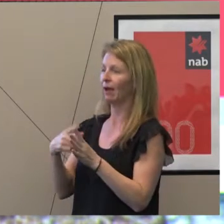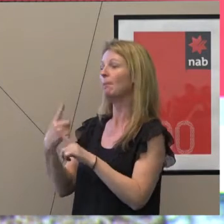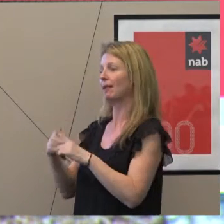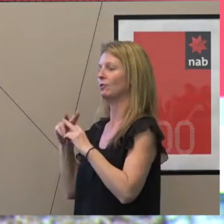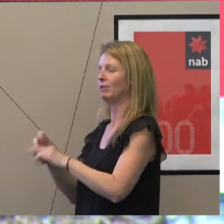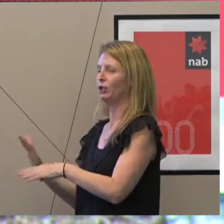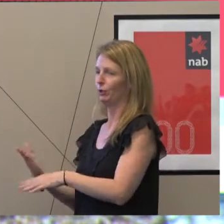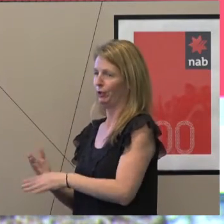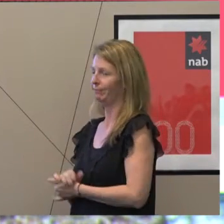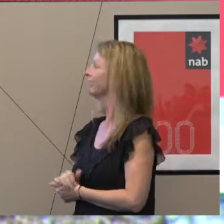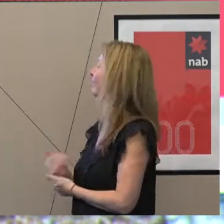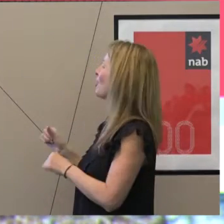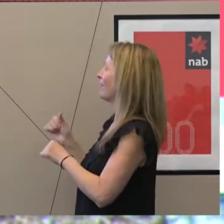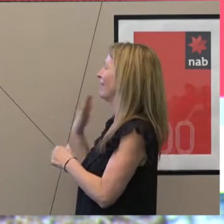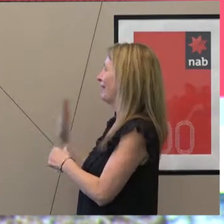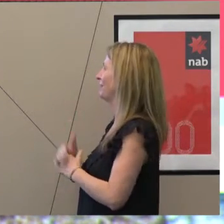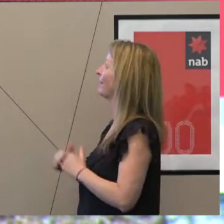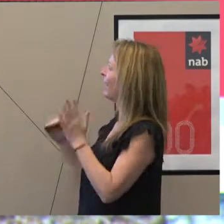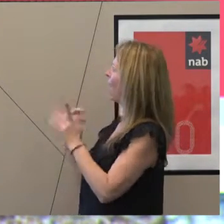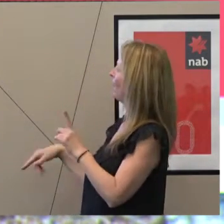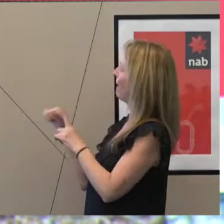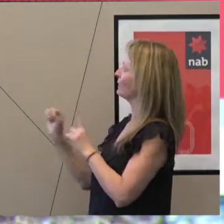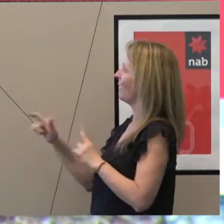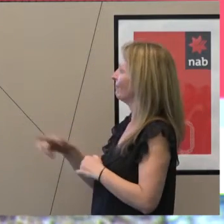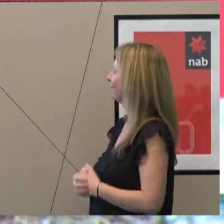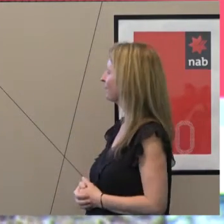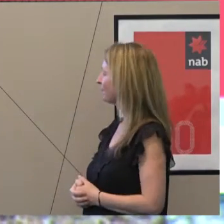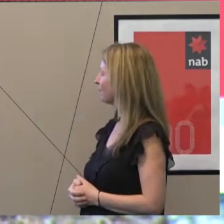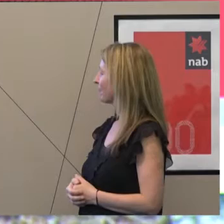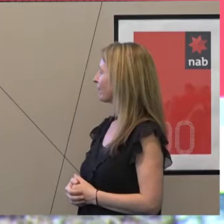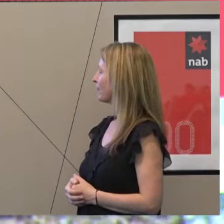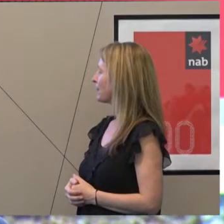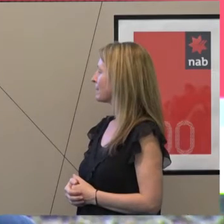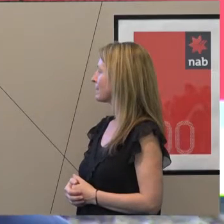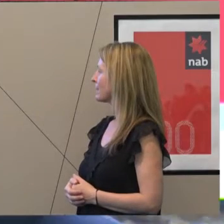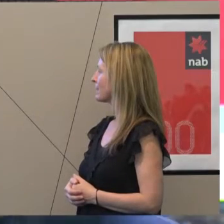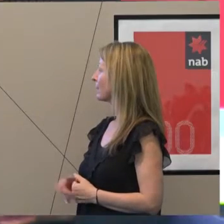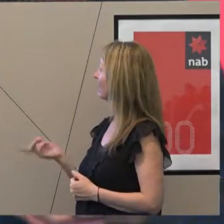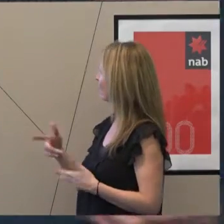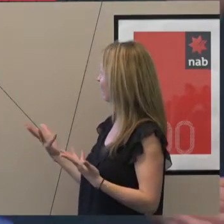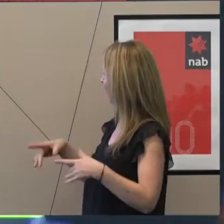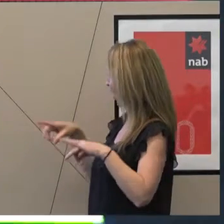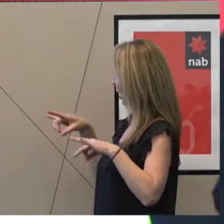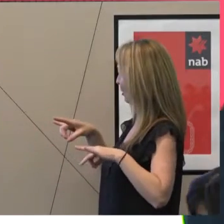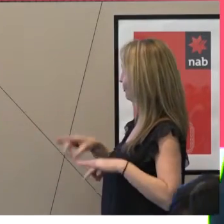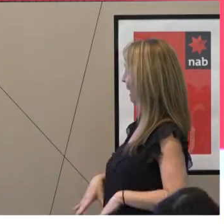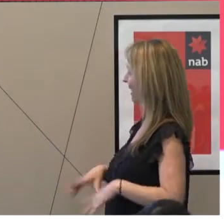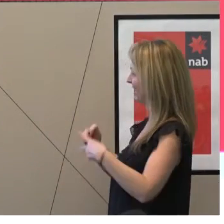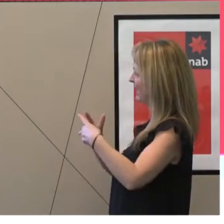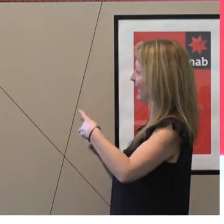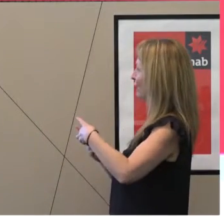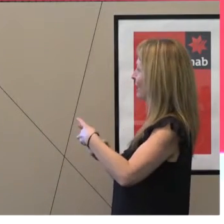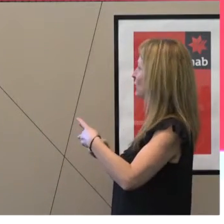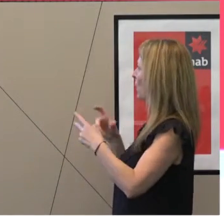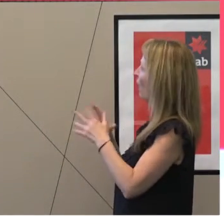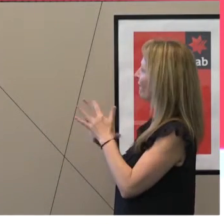work. Okay, thank you. I'm going to go back to Alistair now. And Australia is a signatory to the Convention of the